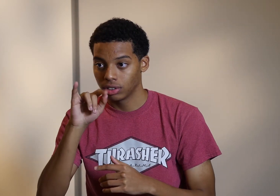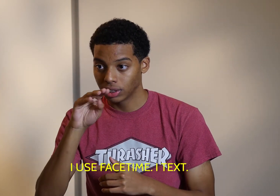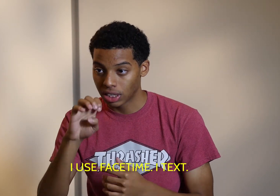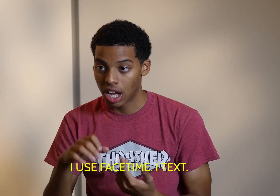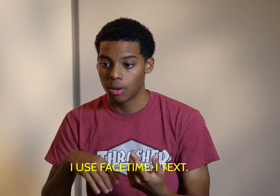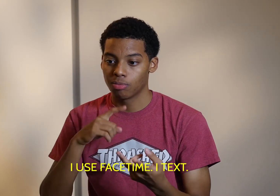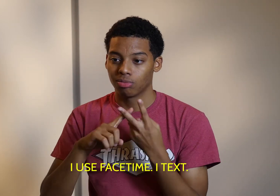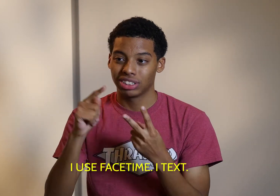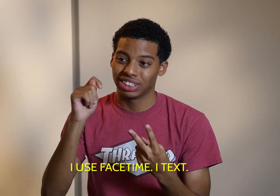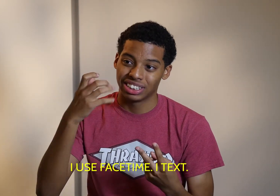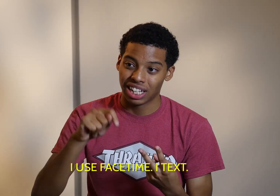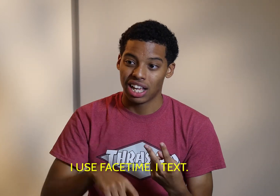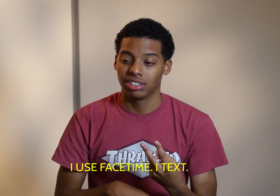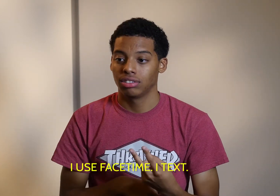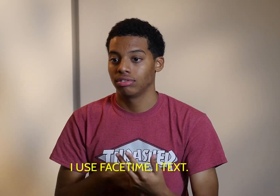I use FaceTime. I text.